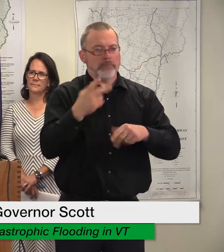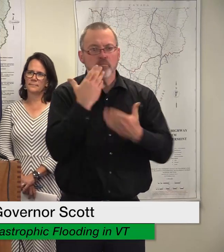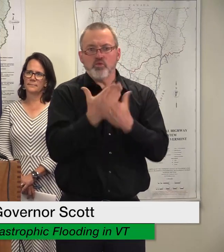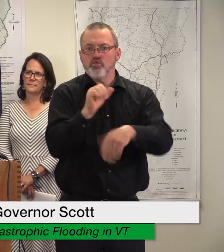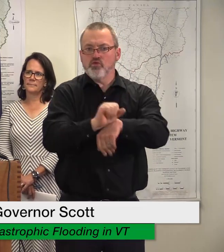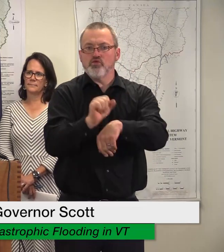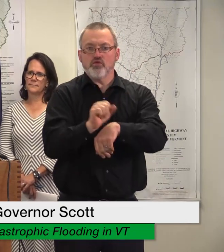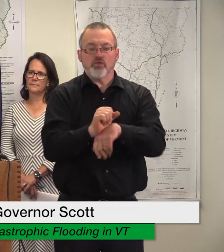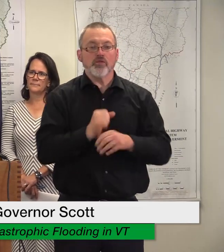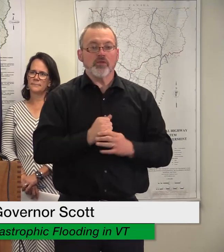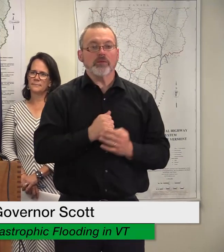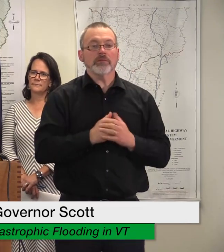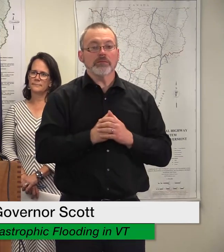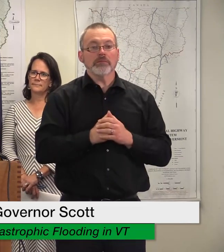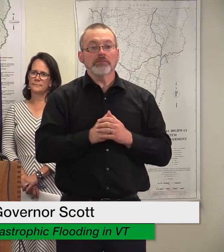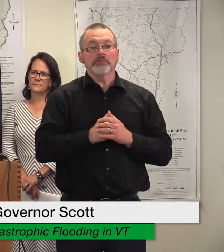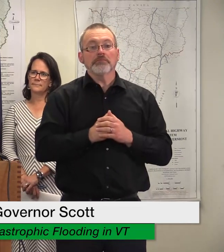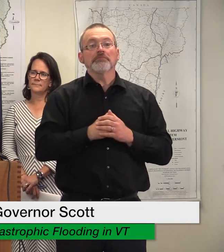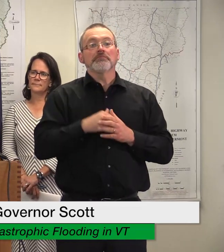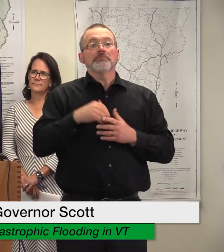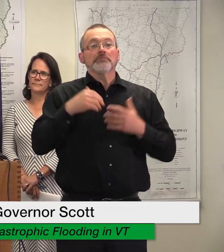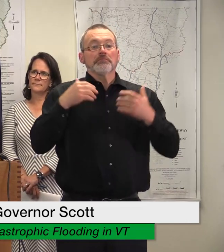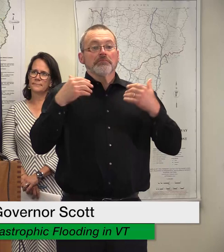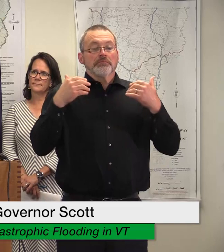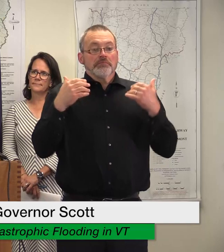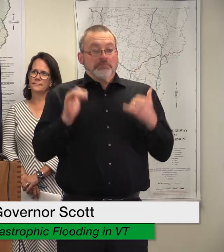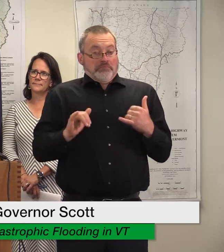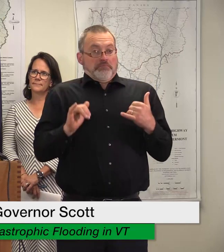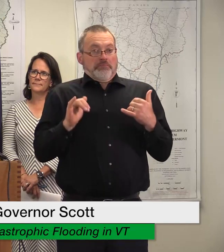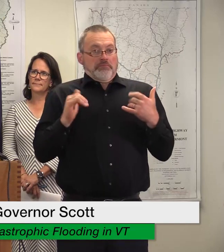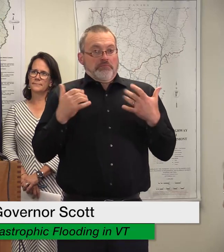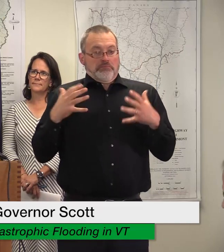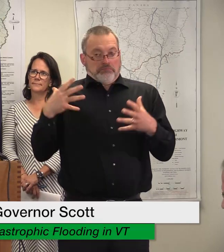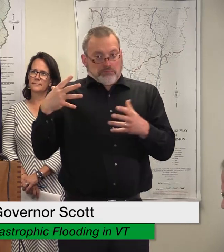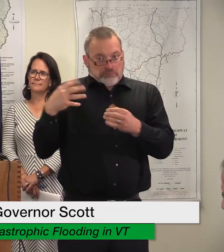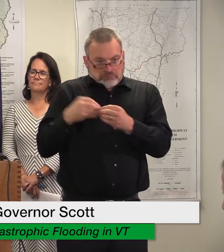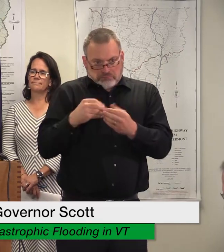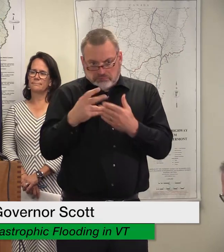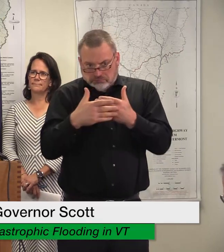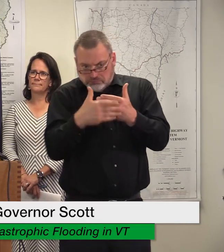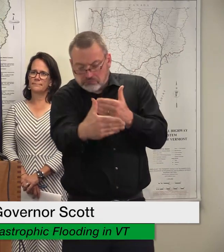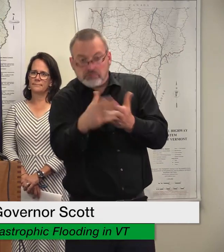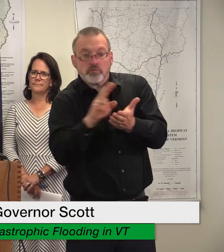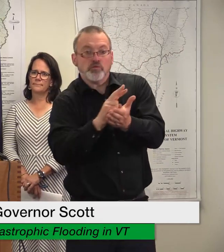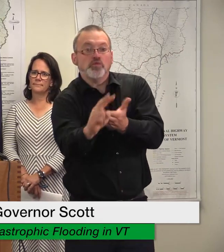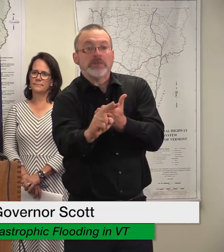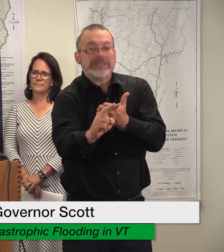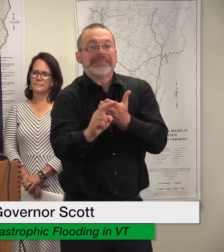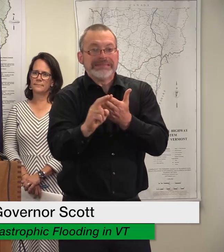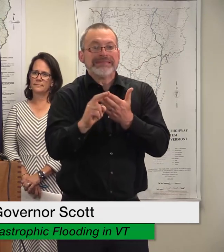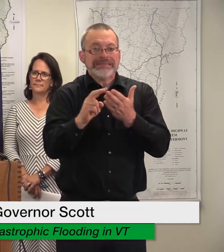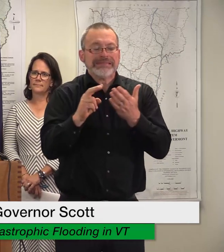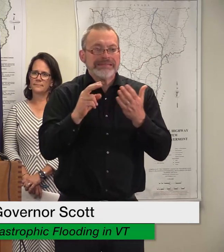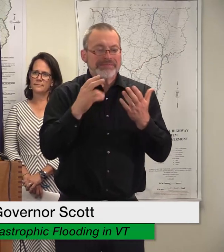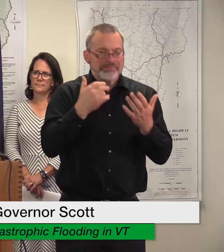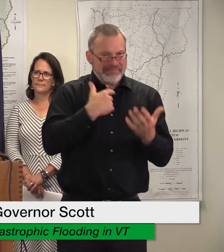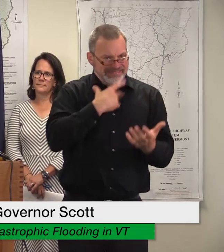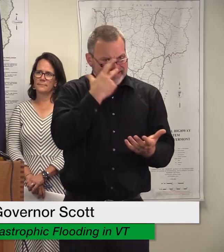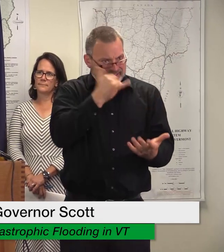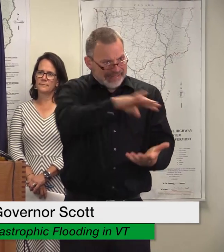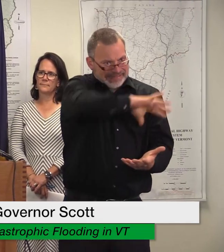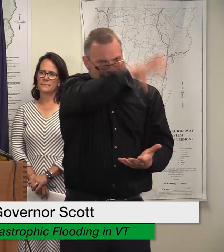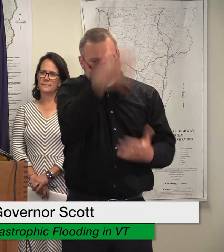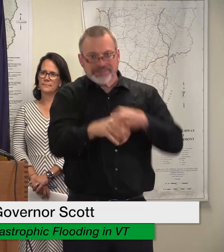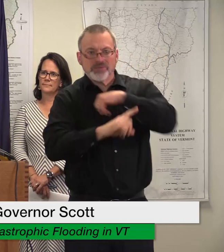we transition to recovery, we need to continue helping Vermonters get rid of debris. Commissioner Morrison and Secretary Moore will